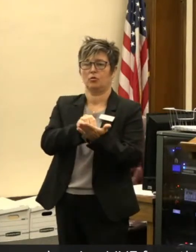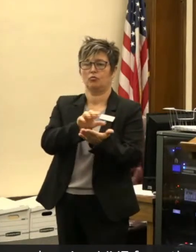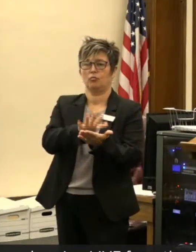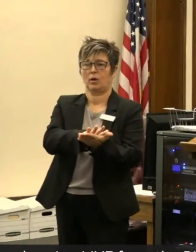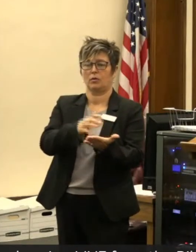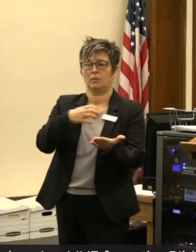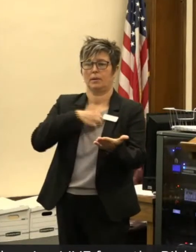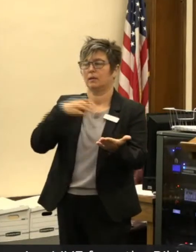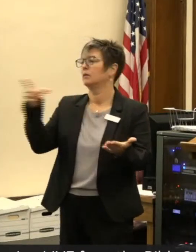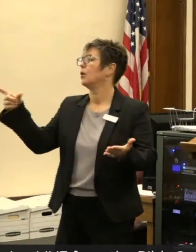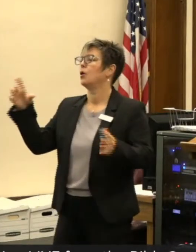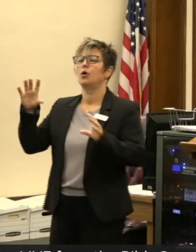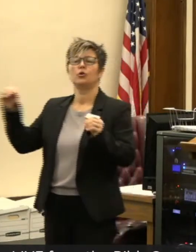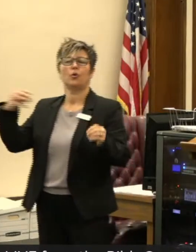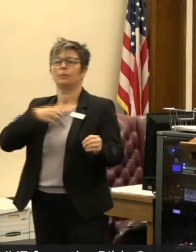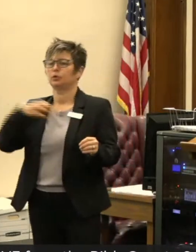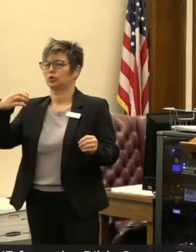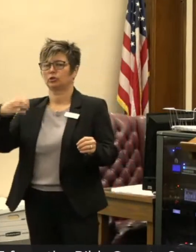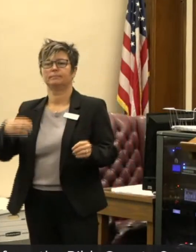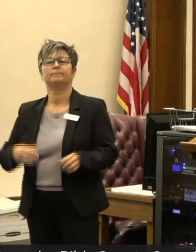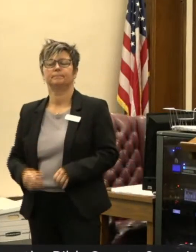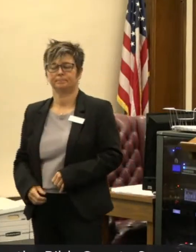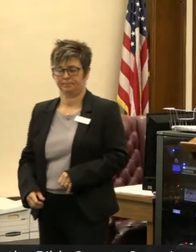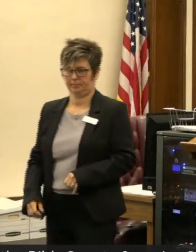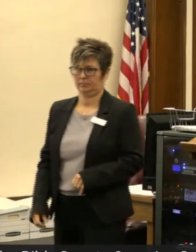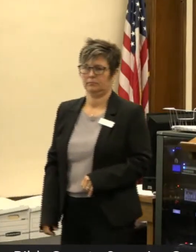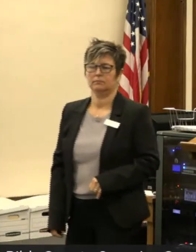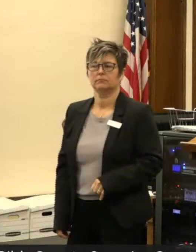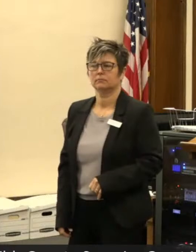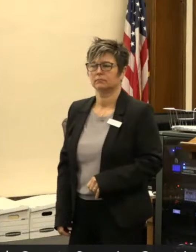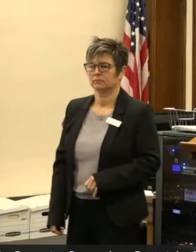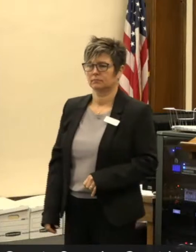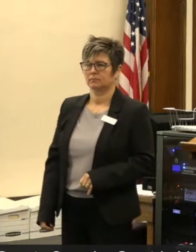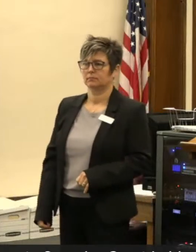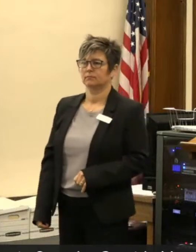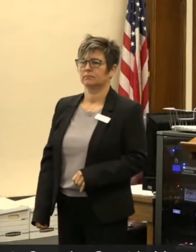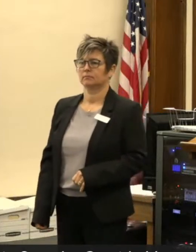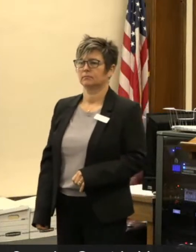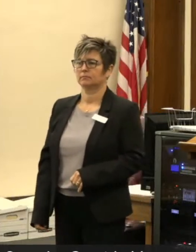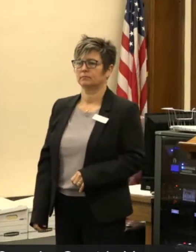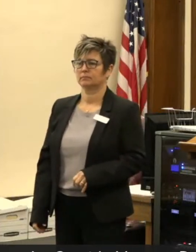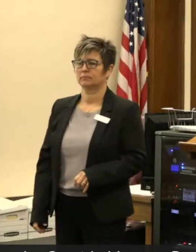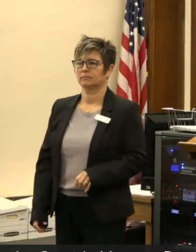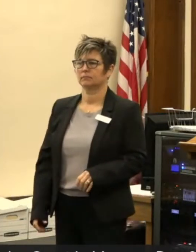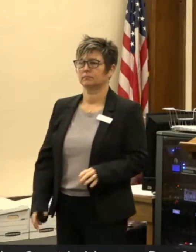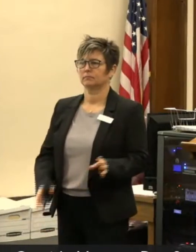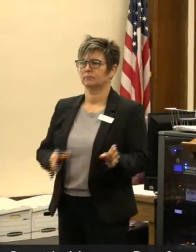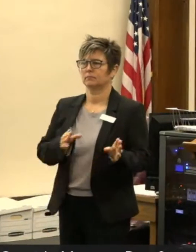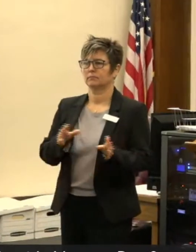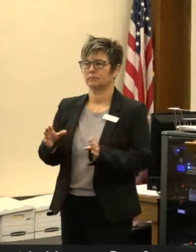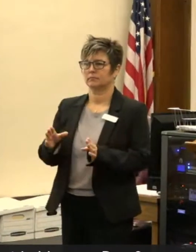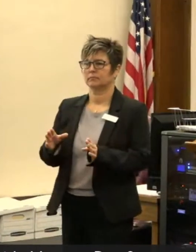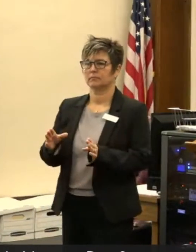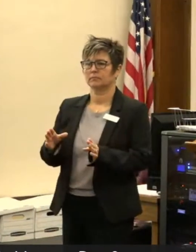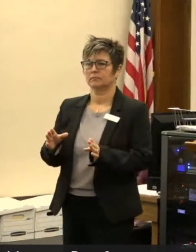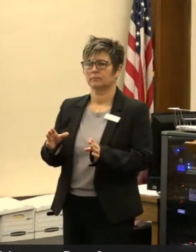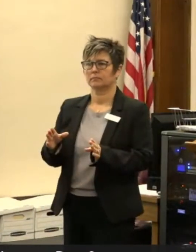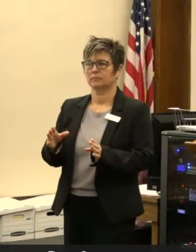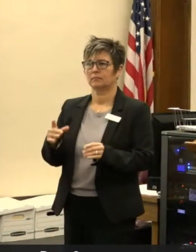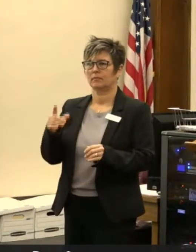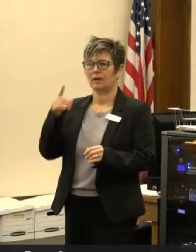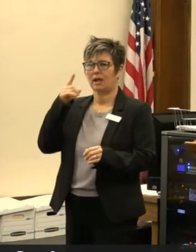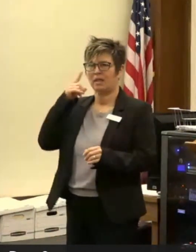have no objections to any of those. okay. And I believe, when Mr. Oldham's right, those are the ones that he's